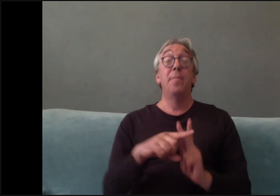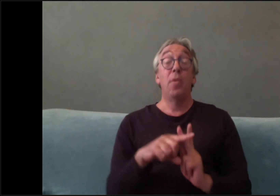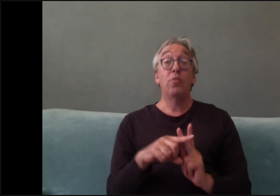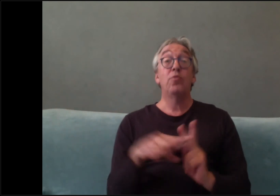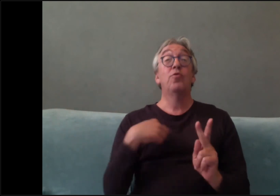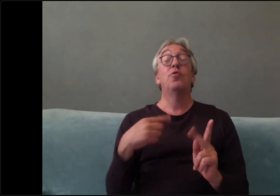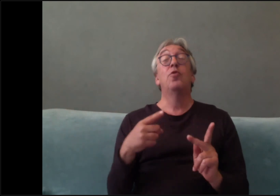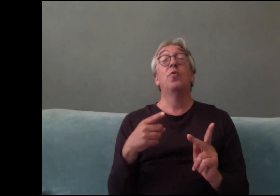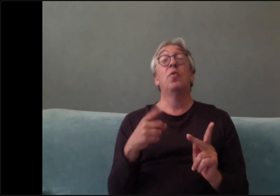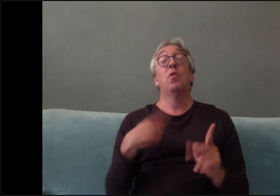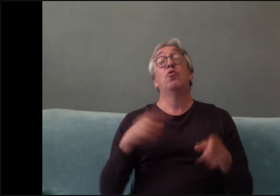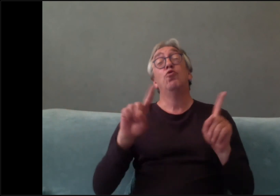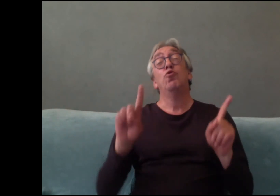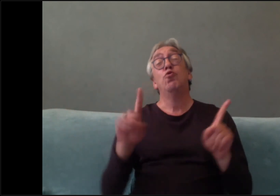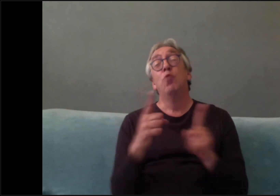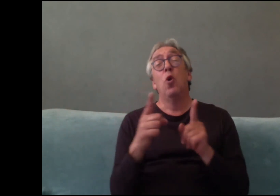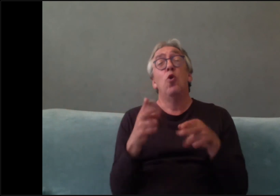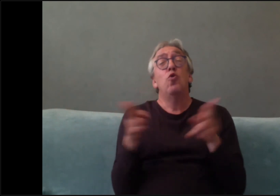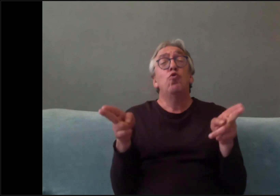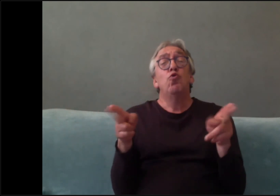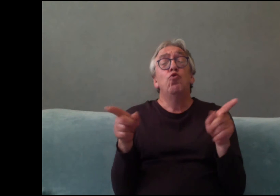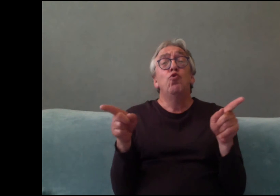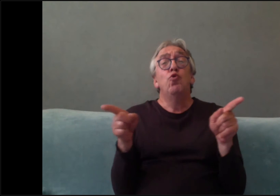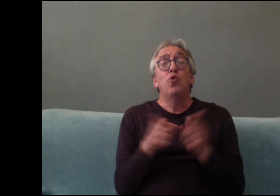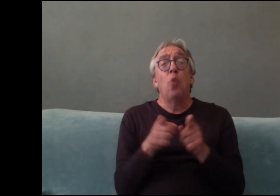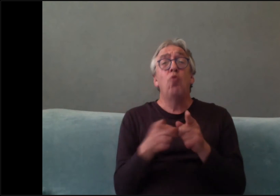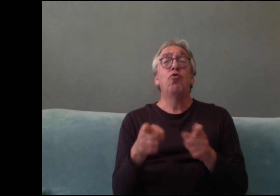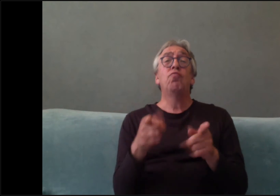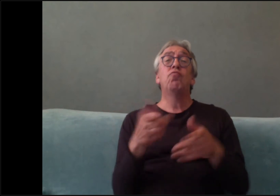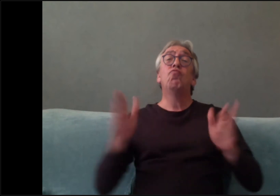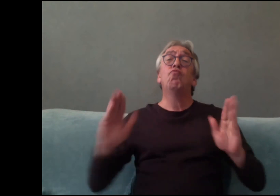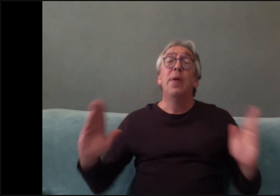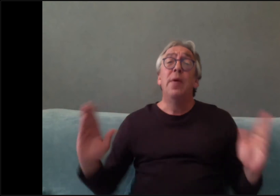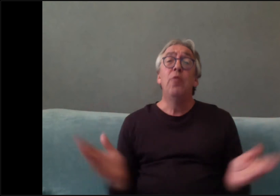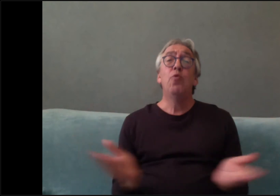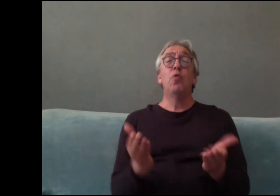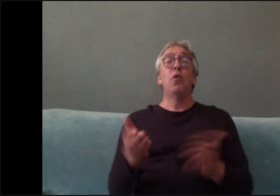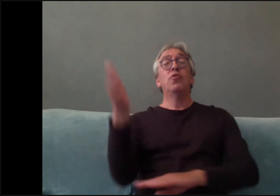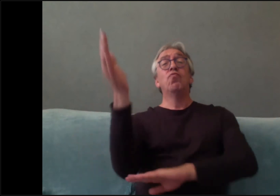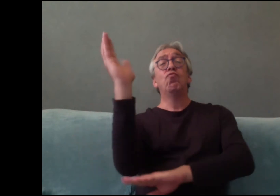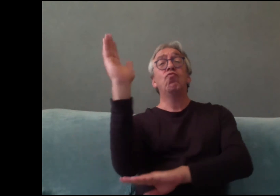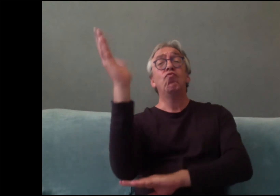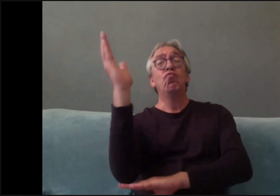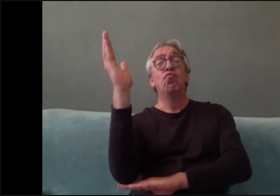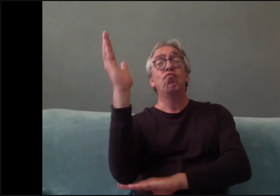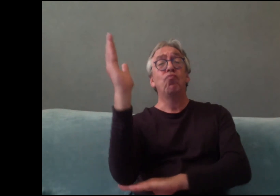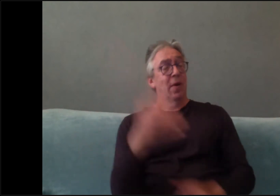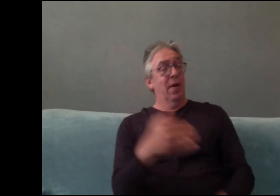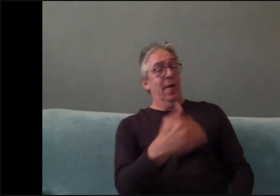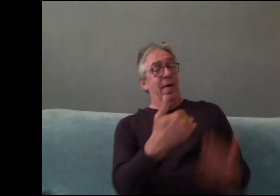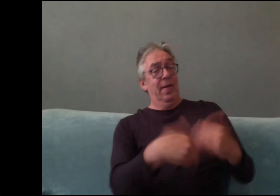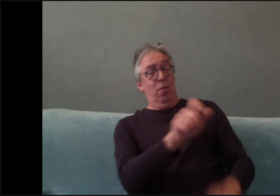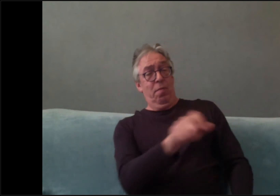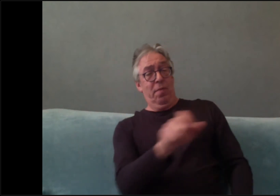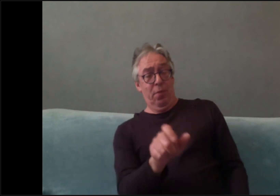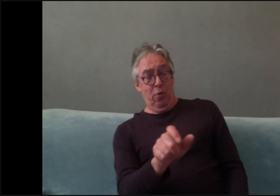for today, which is poverty and social exclusion of persons with disabilities. I'm going to be showing a